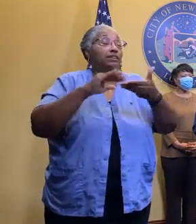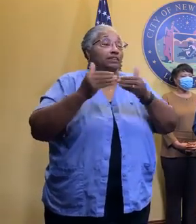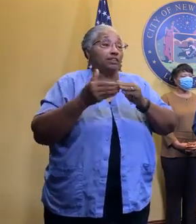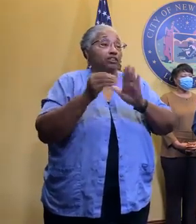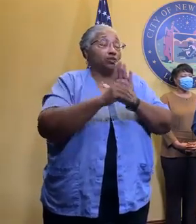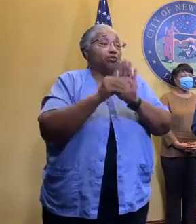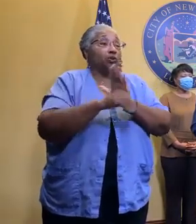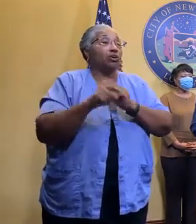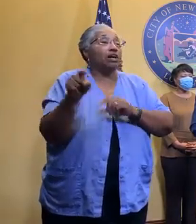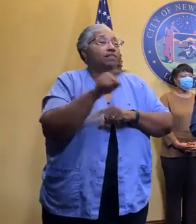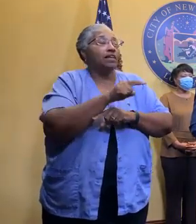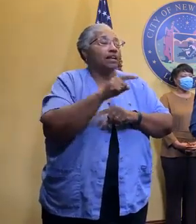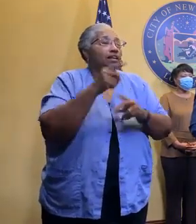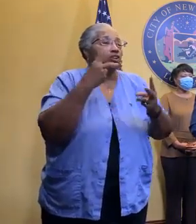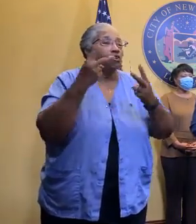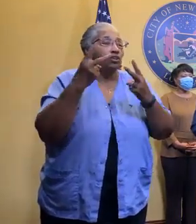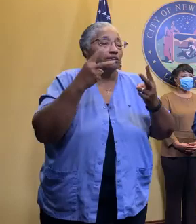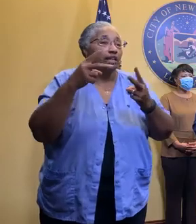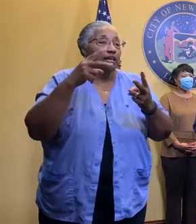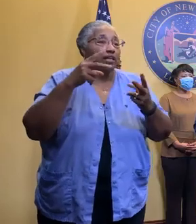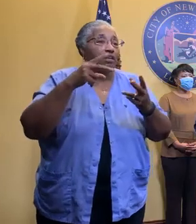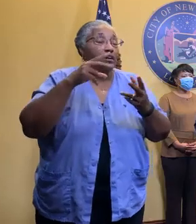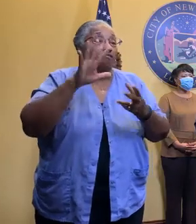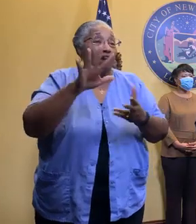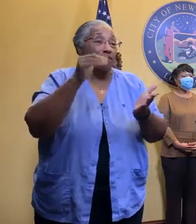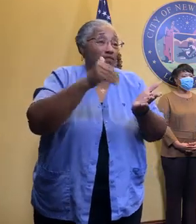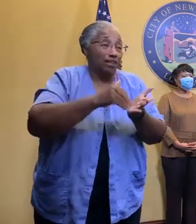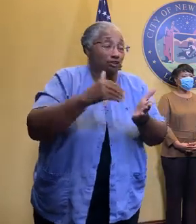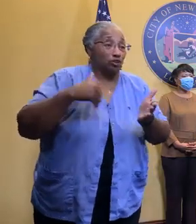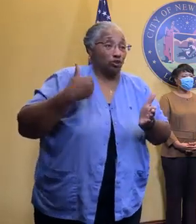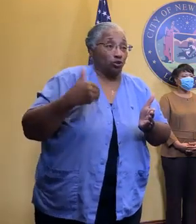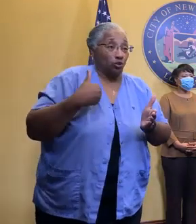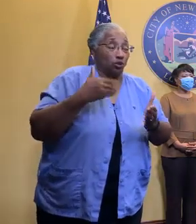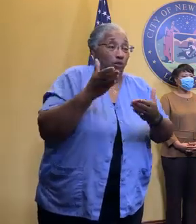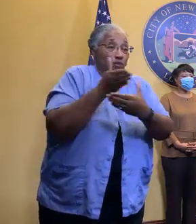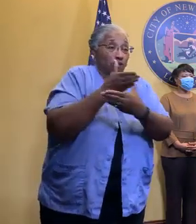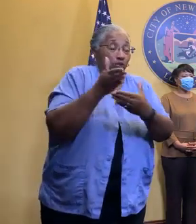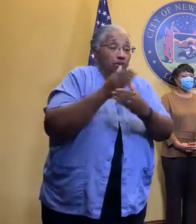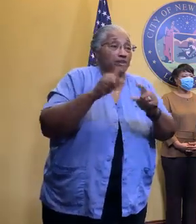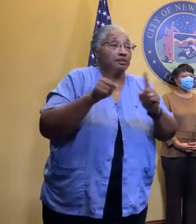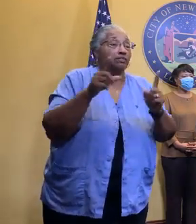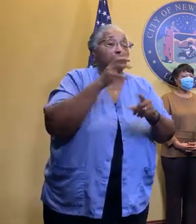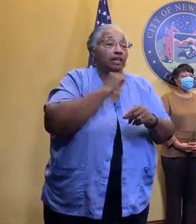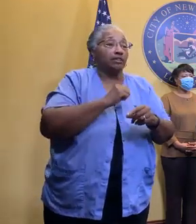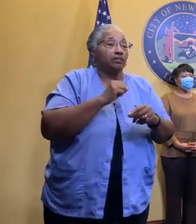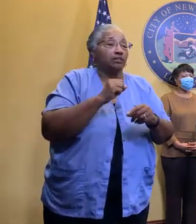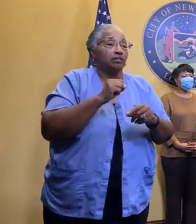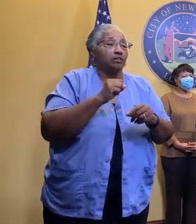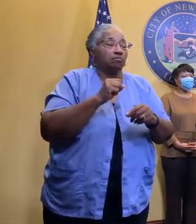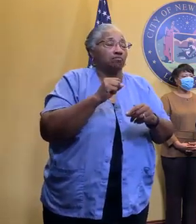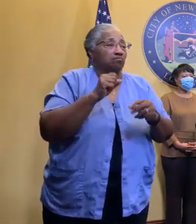5,000 youth between 2012 and 2018. And when they surveyed these youth, they found something startling.